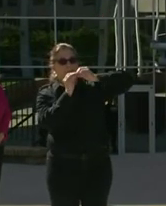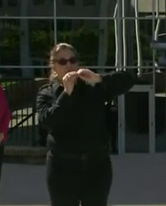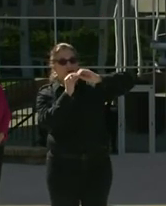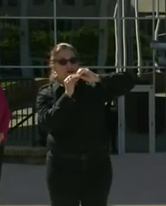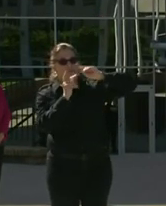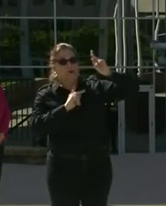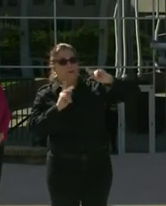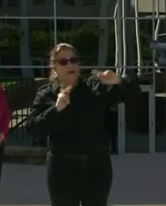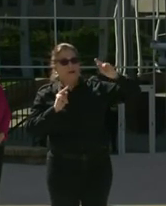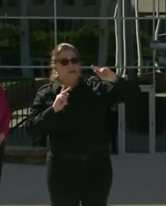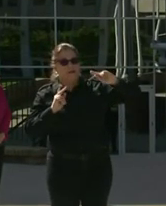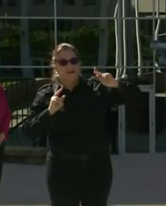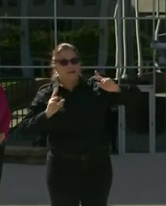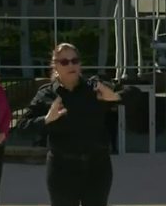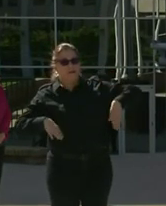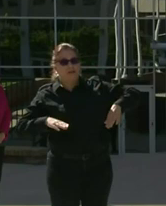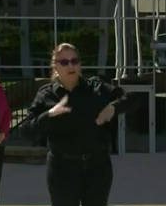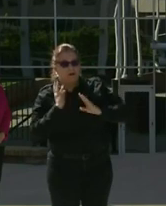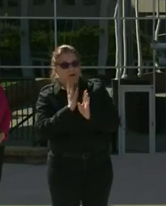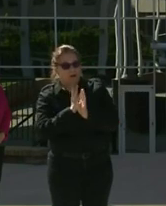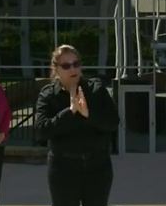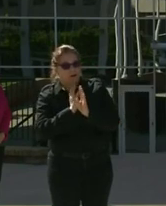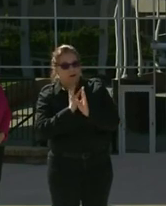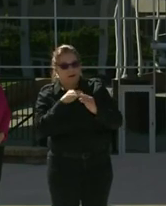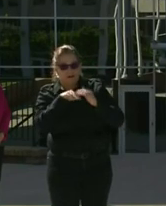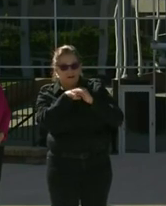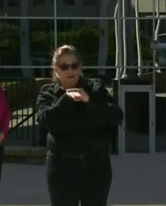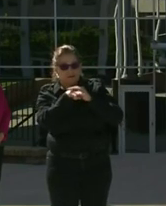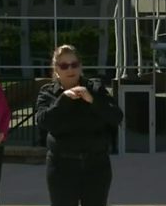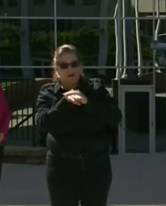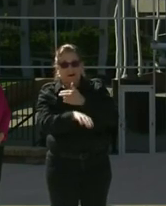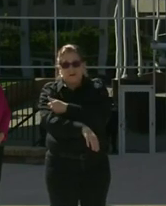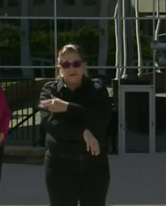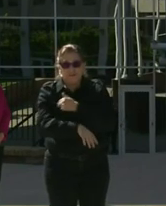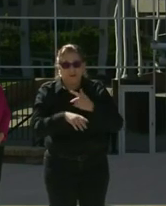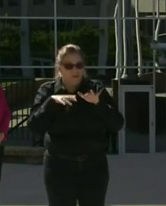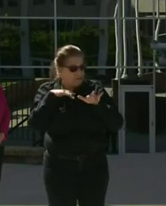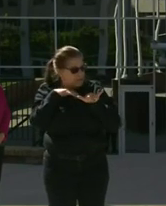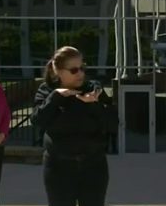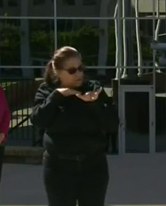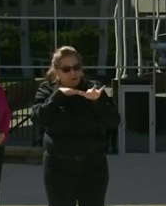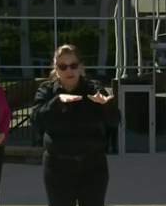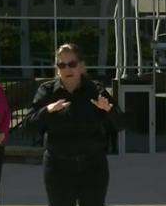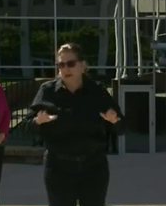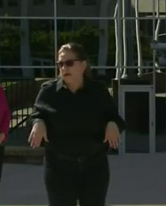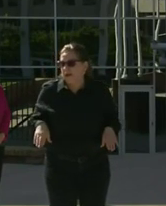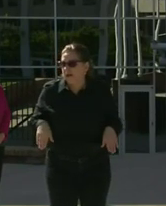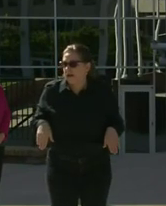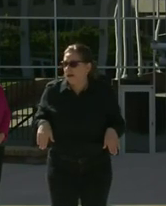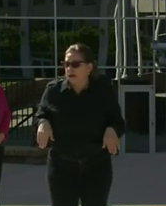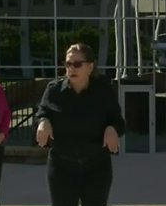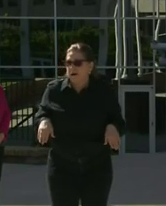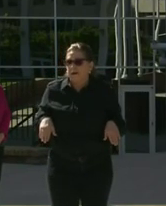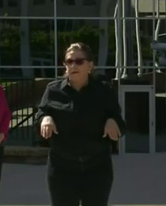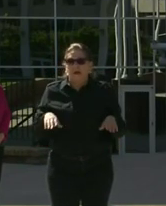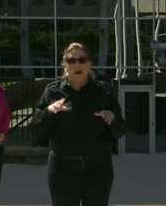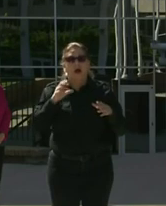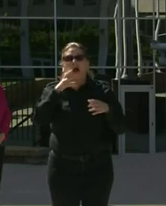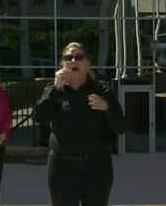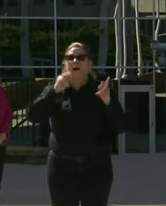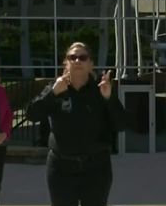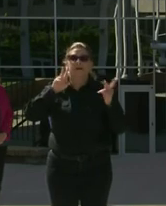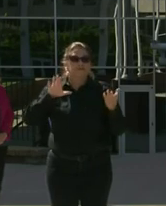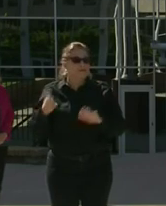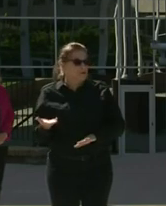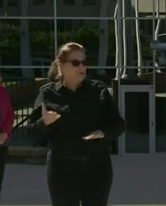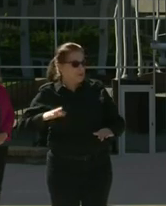and sadly, likely, we have not seen the peak of people who will succumb to the disease. If I can follow up, can you tell us anything